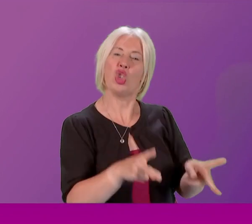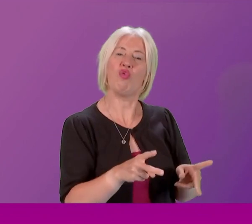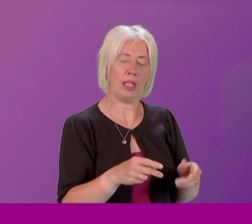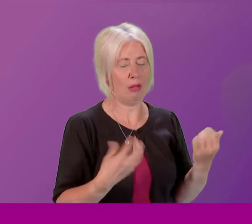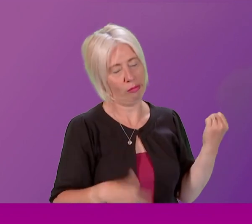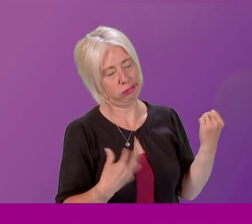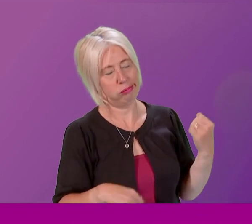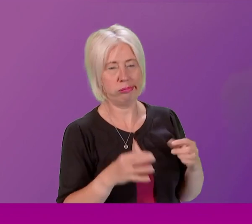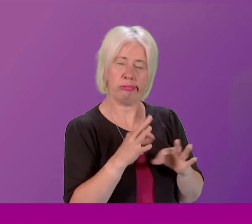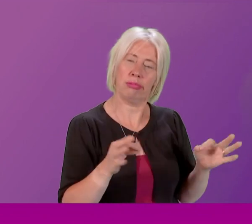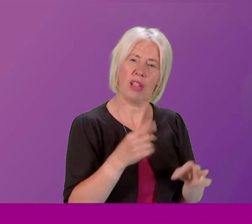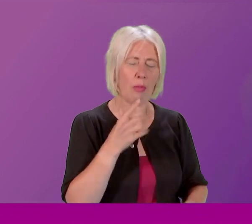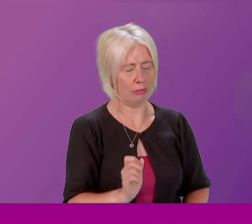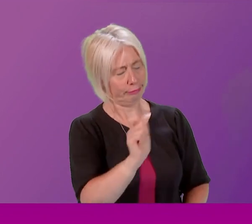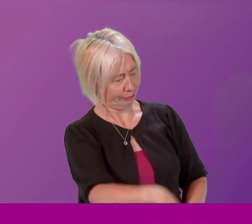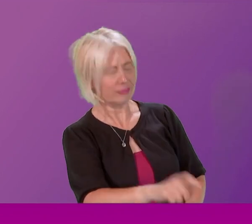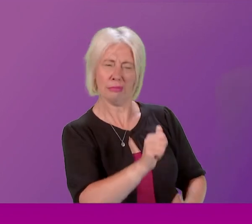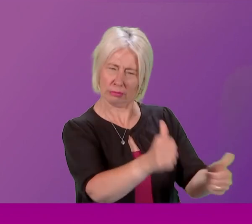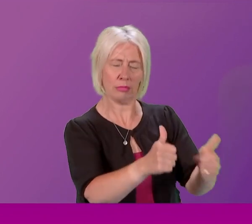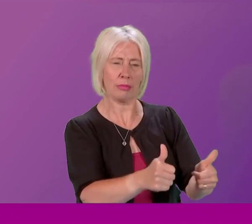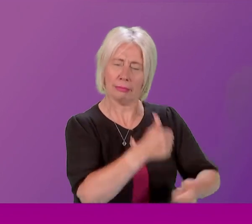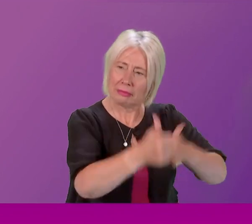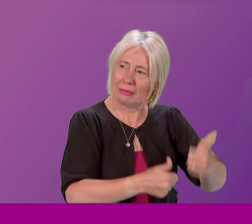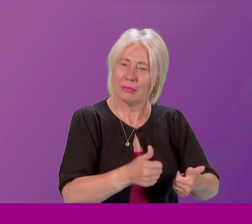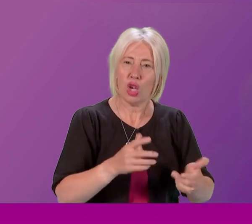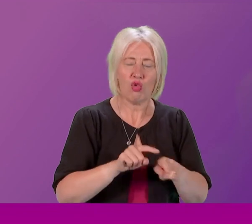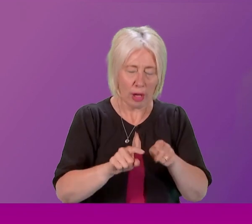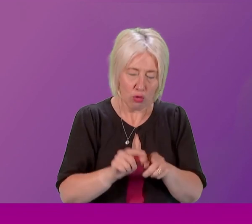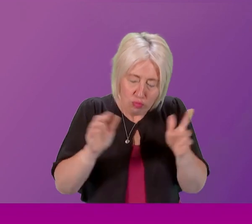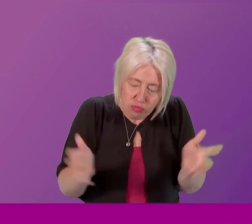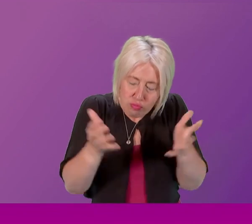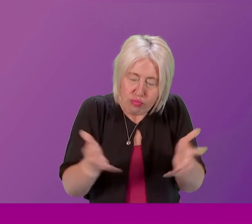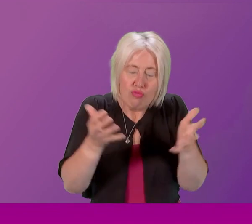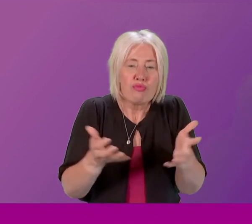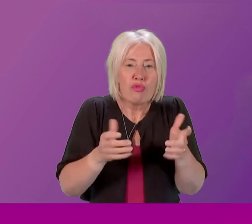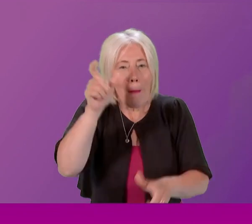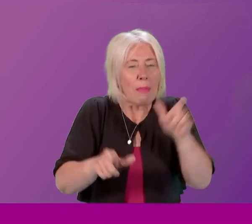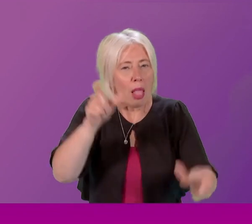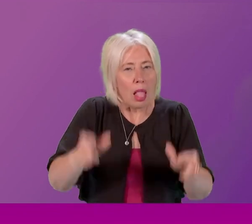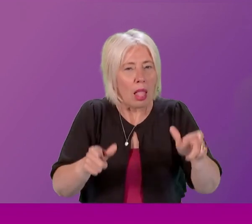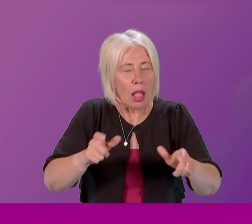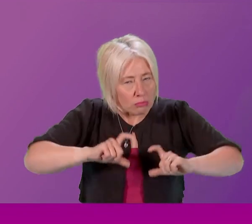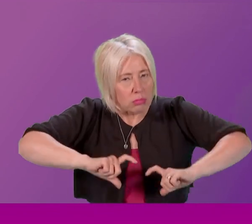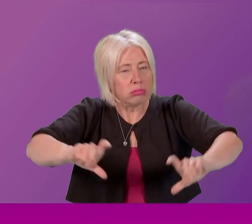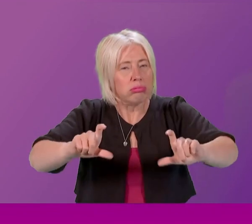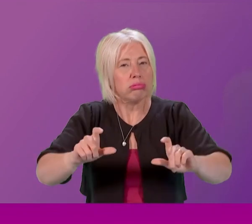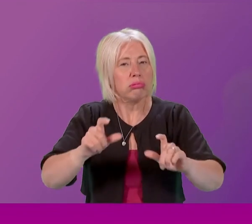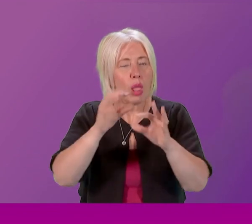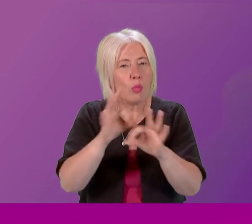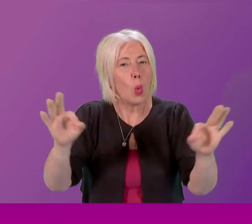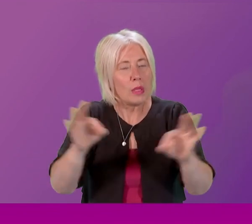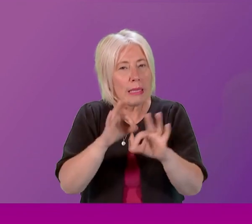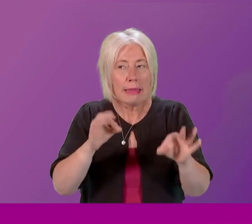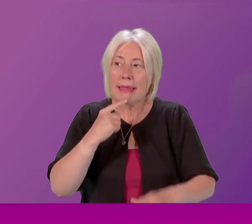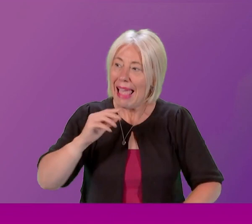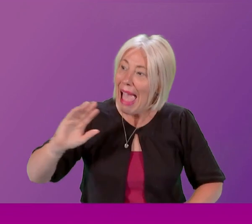whatever it is. So it's just nurturing that right from the get-go, and thinking, you